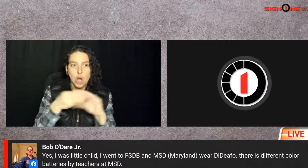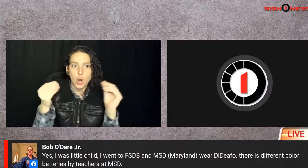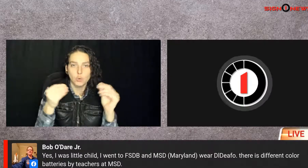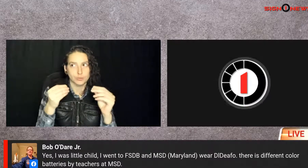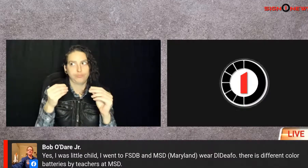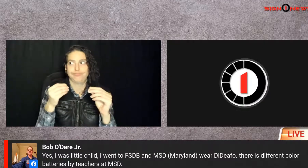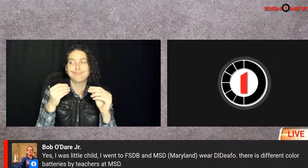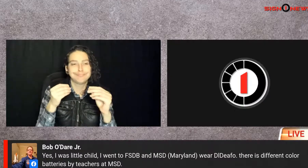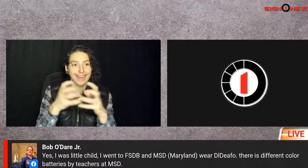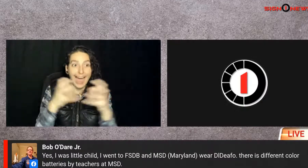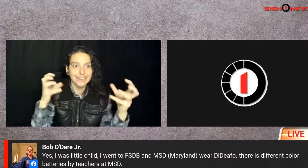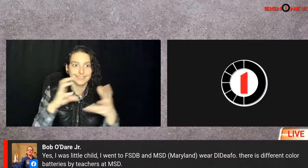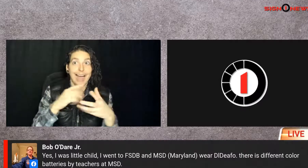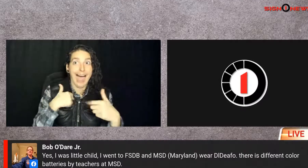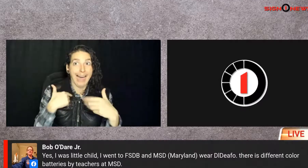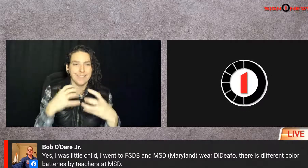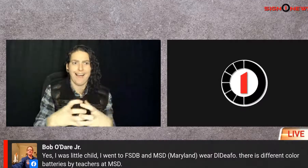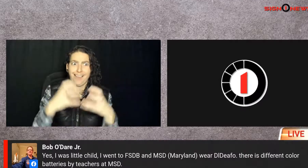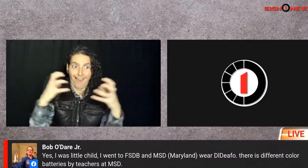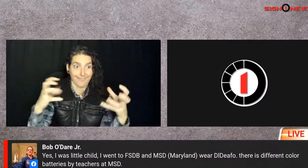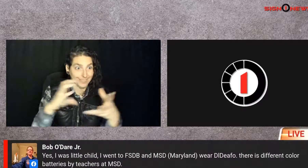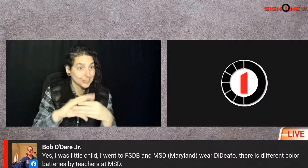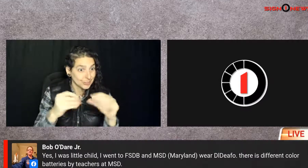I was a rebel at the time.